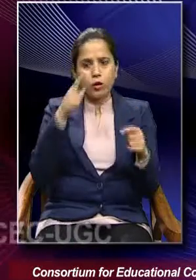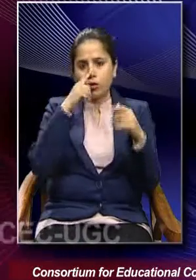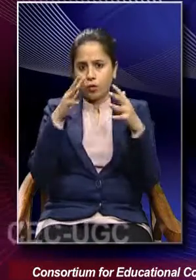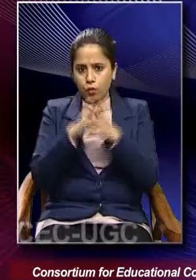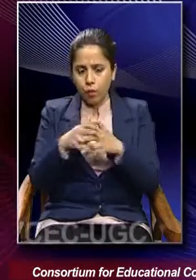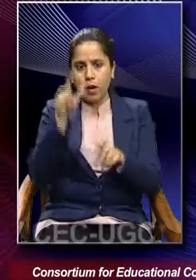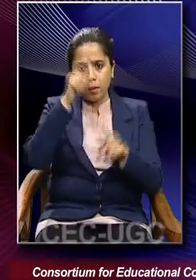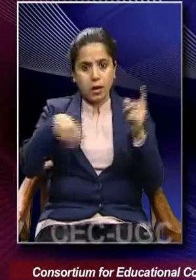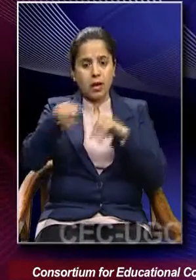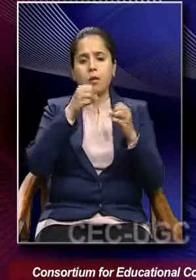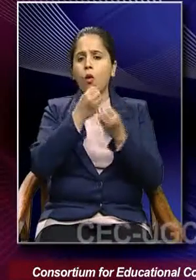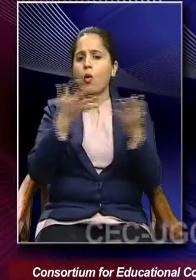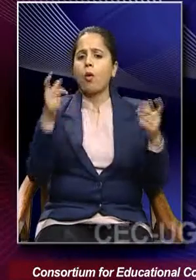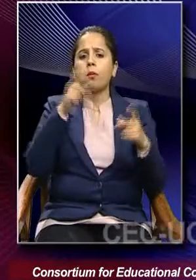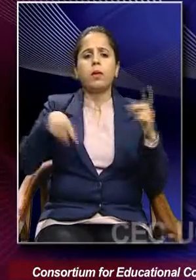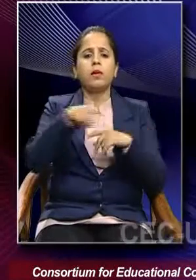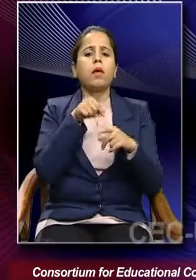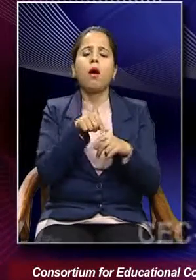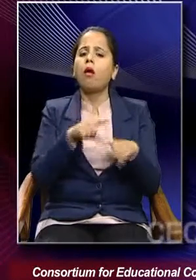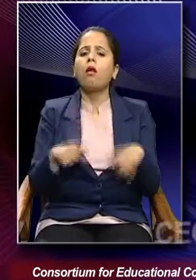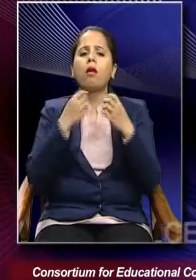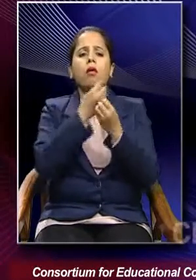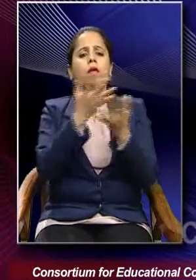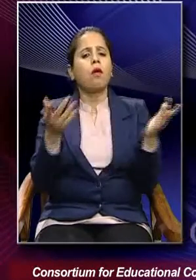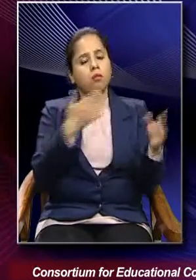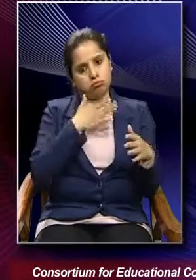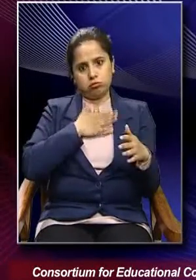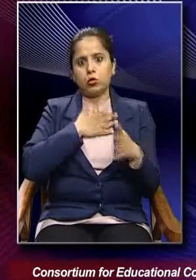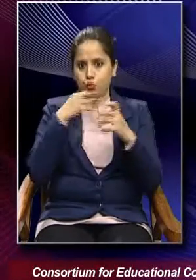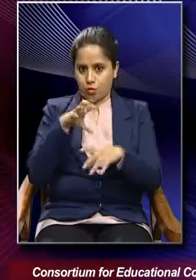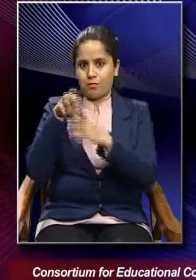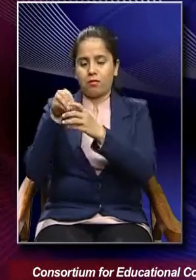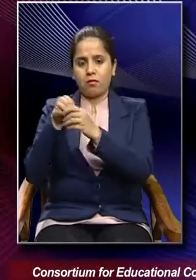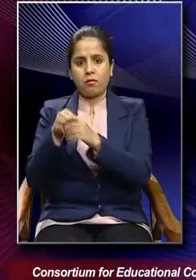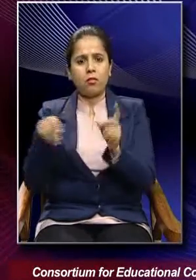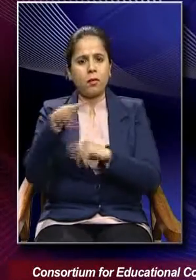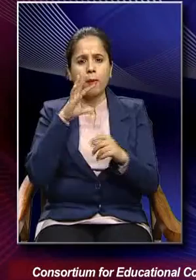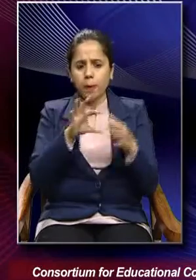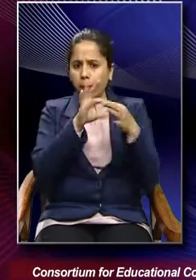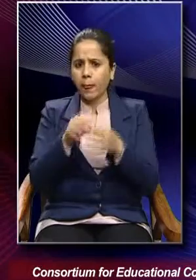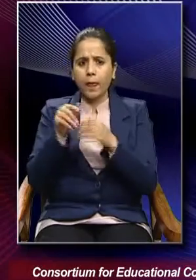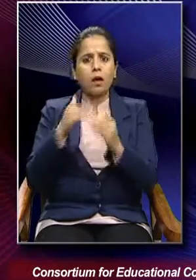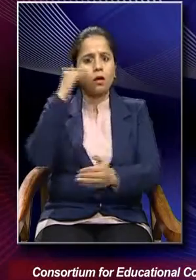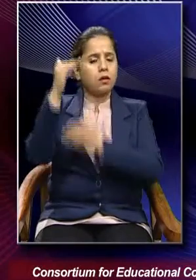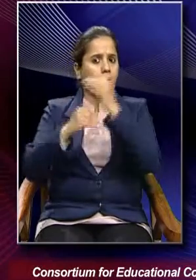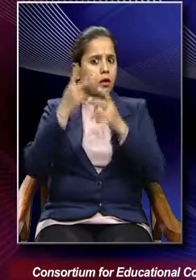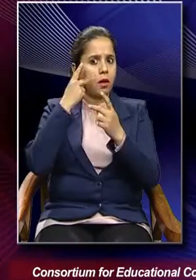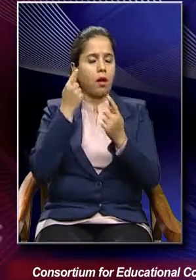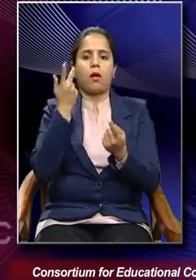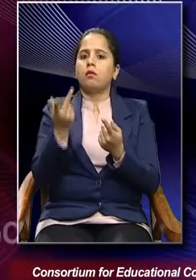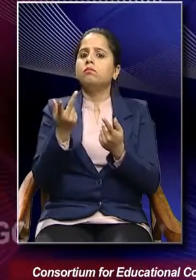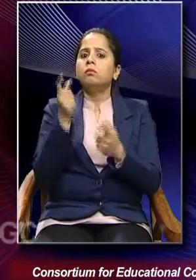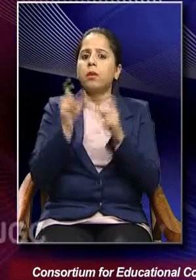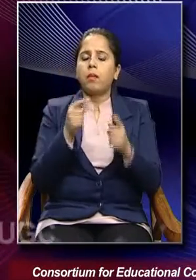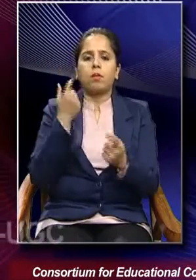people from all walks of life. Due to this rising protest, the